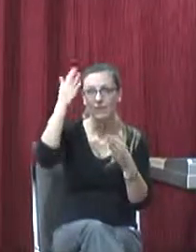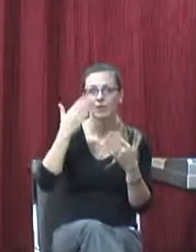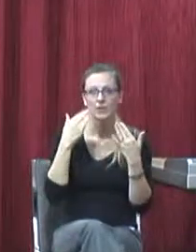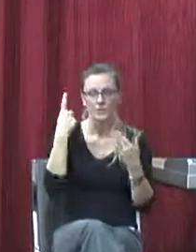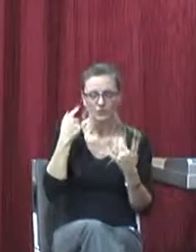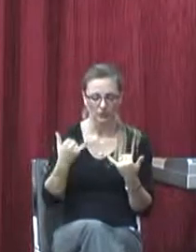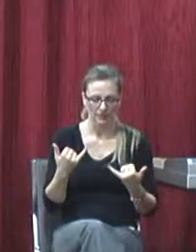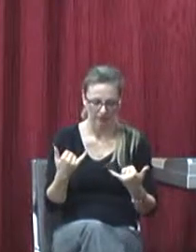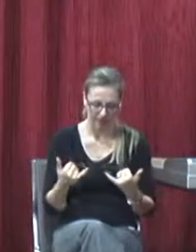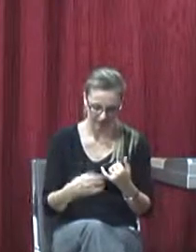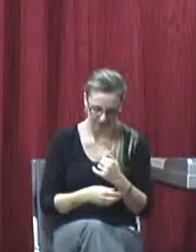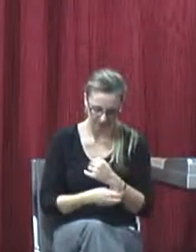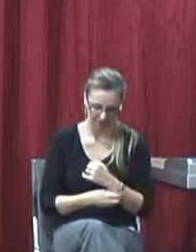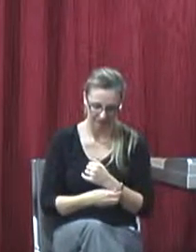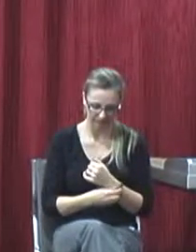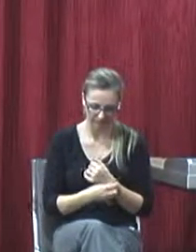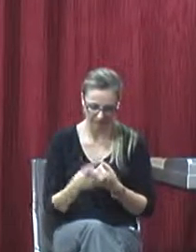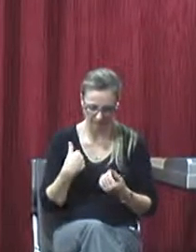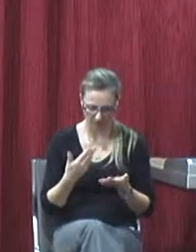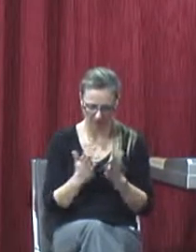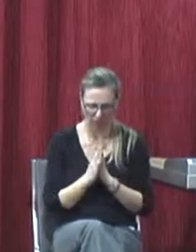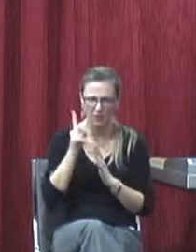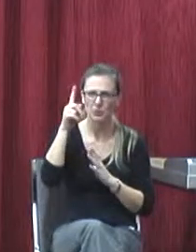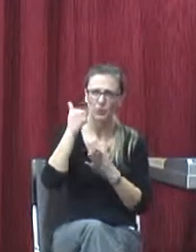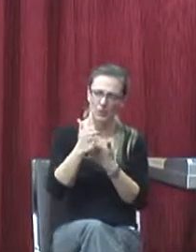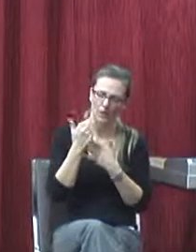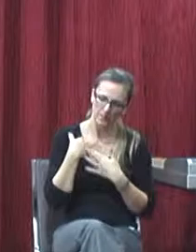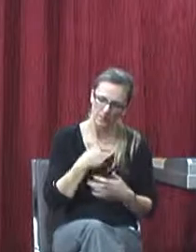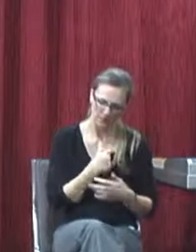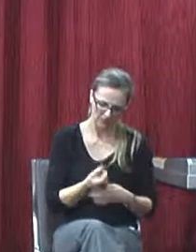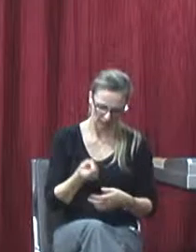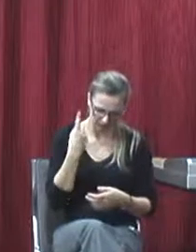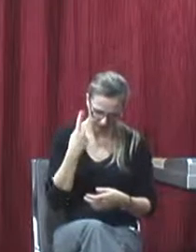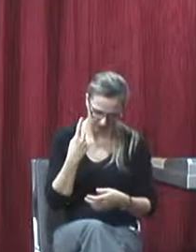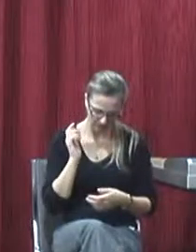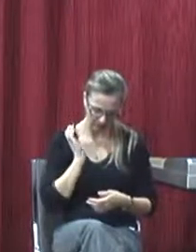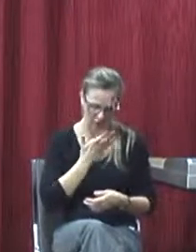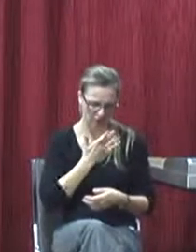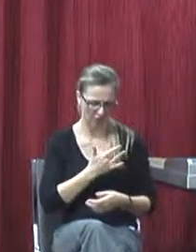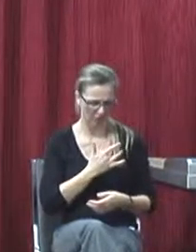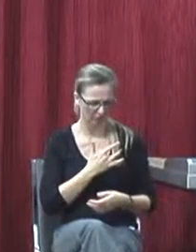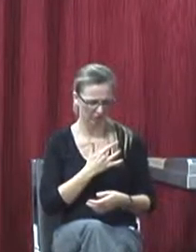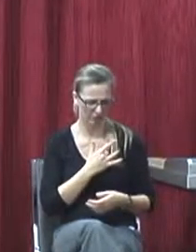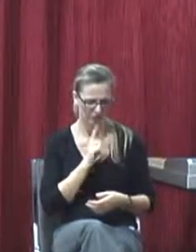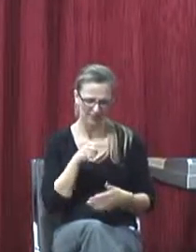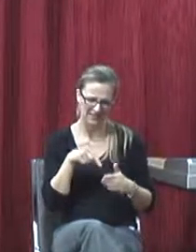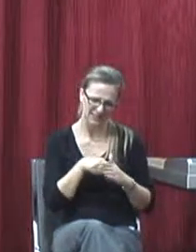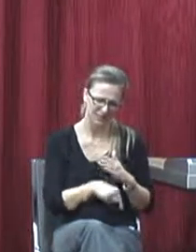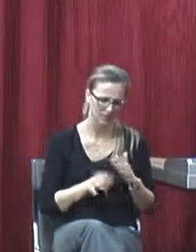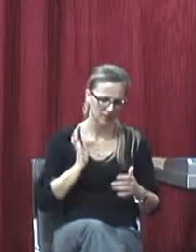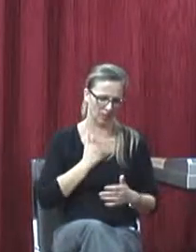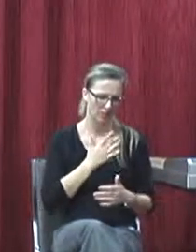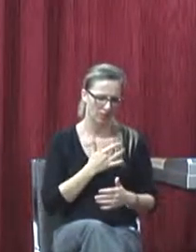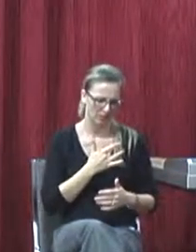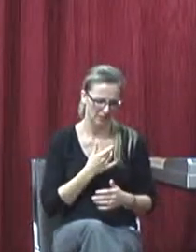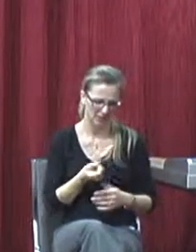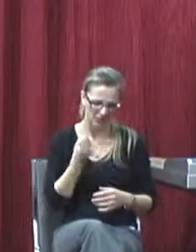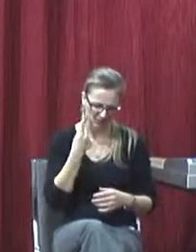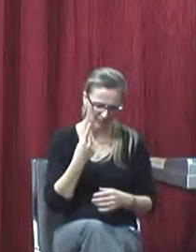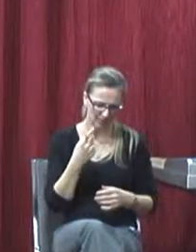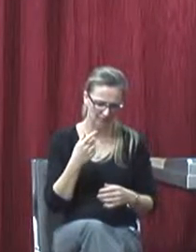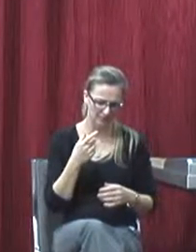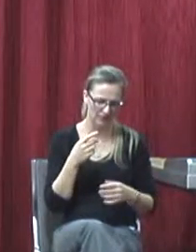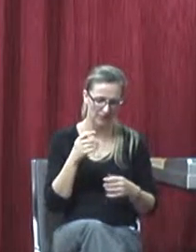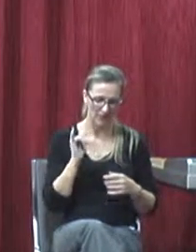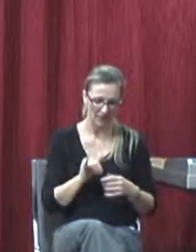today. And I pray that you would help us to understand in our hearts, deep down in our hearts, that to be great,